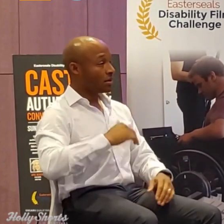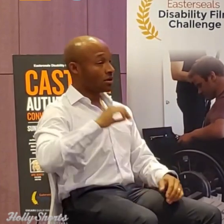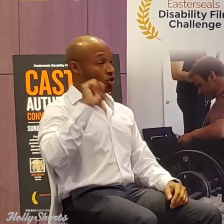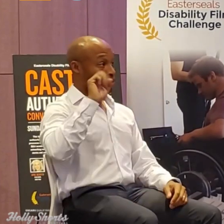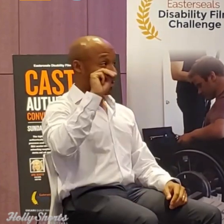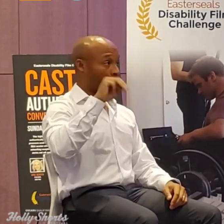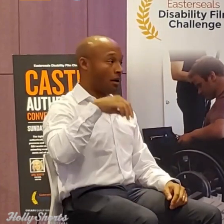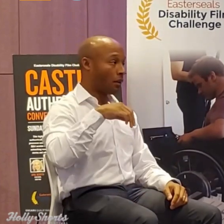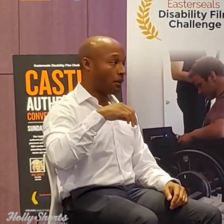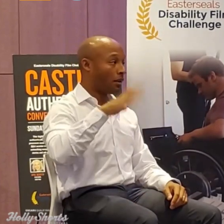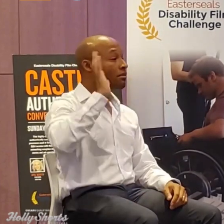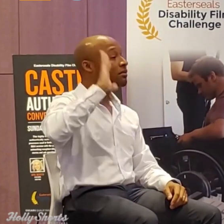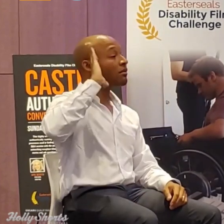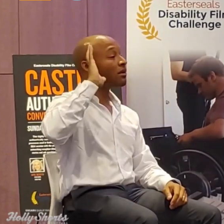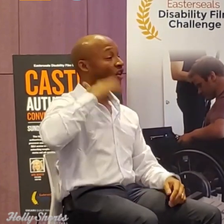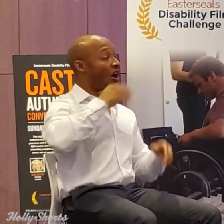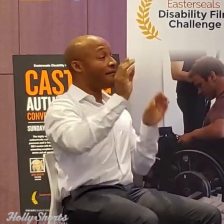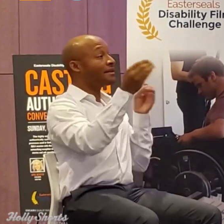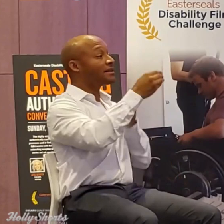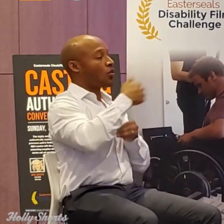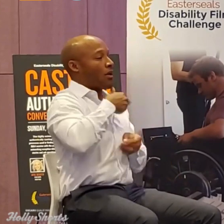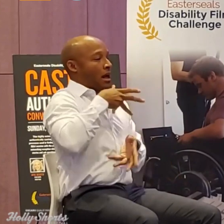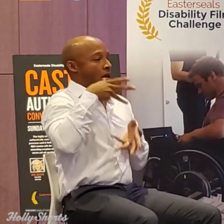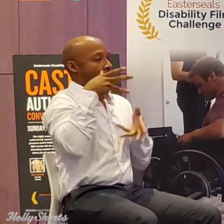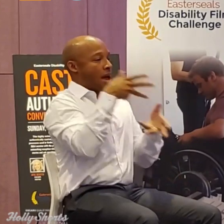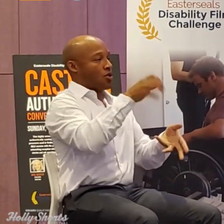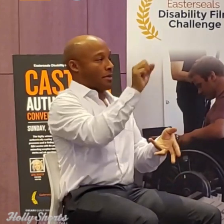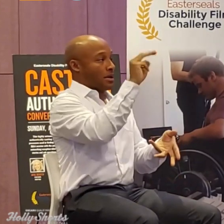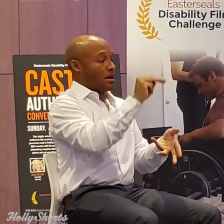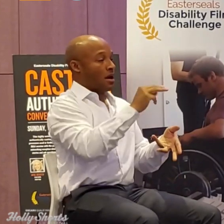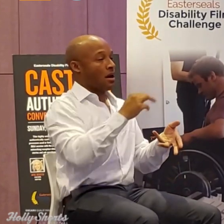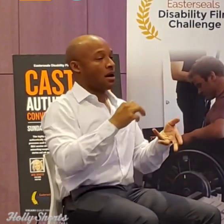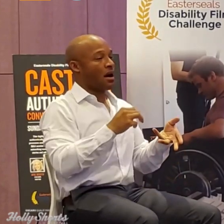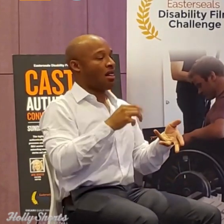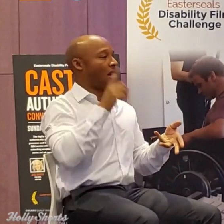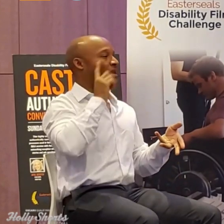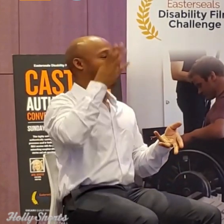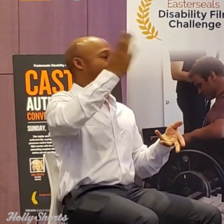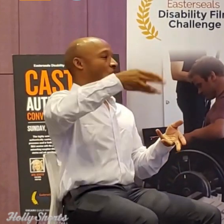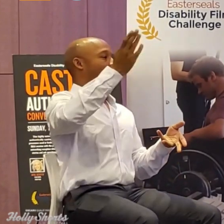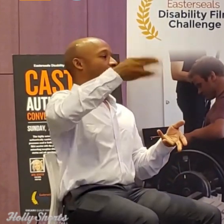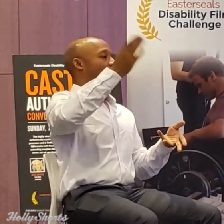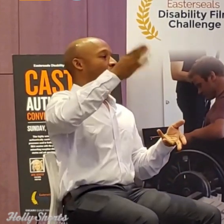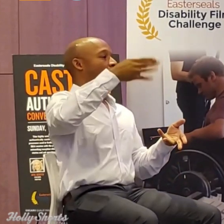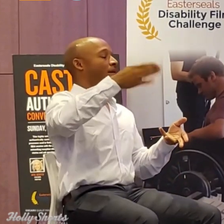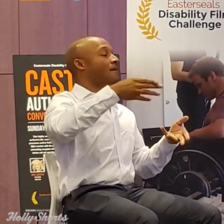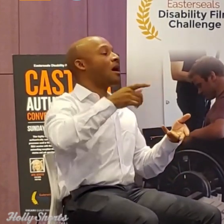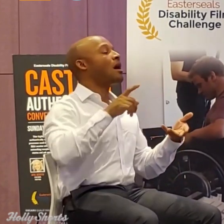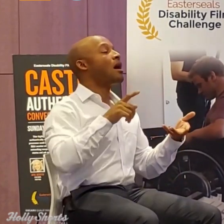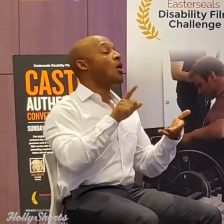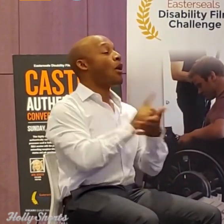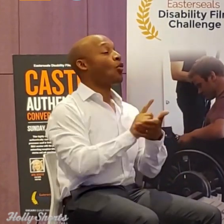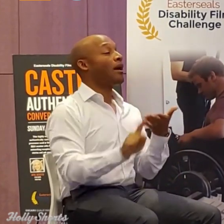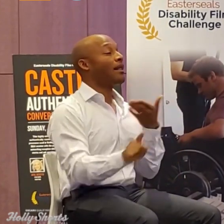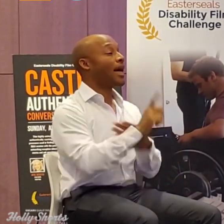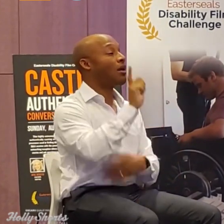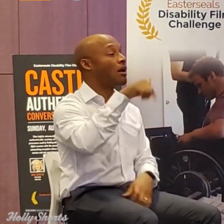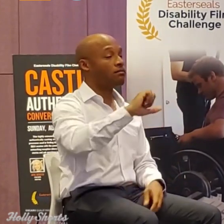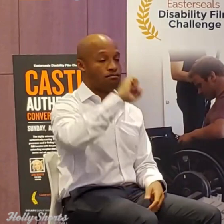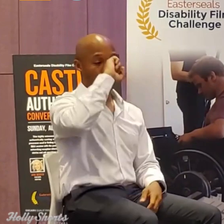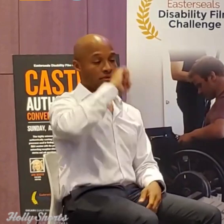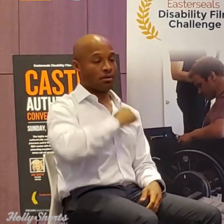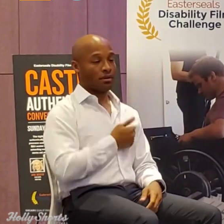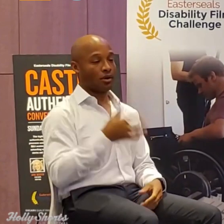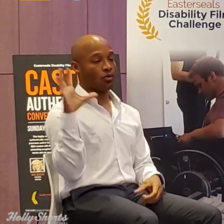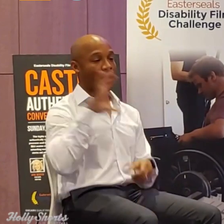from offices where we hated social media. I would never. And then literally a week later, I was like, oh, crap. Like, like I'm